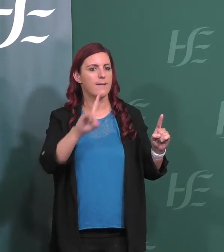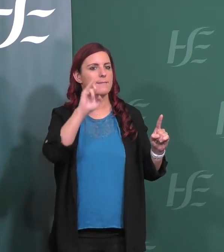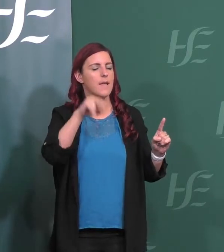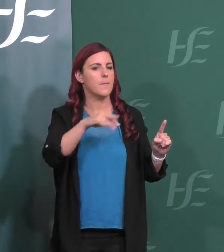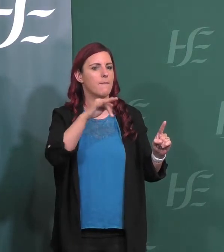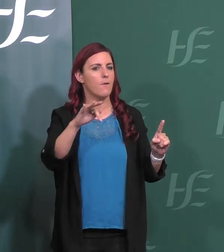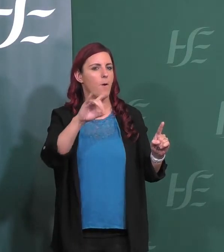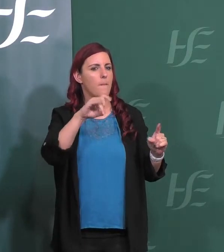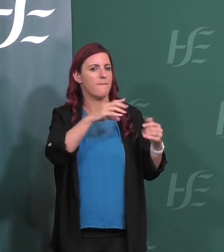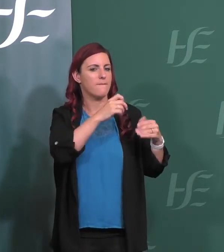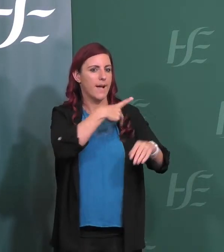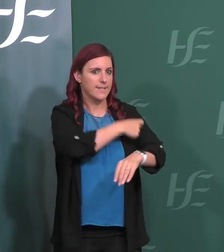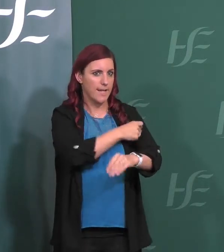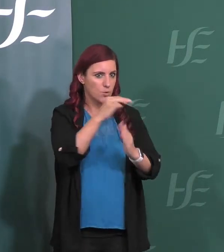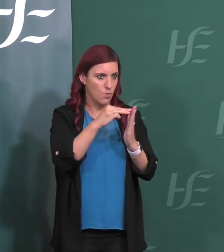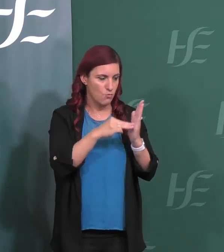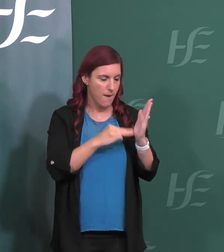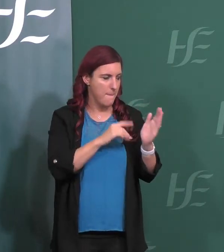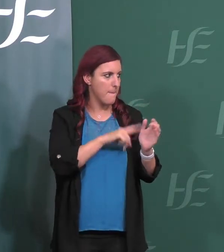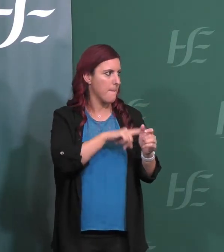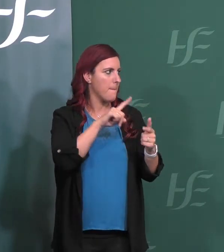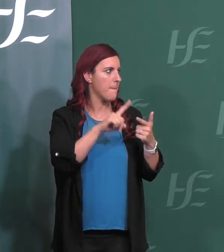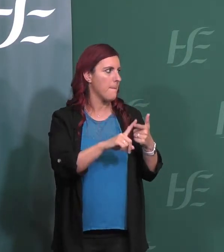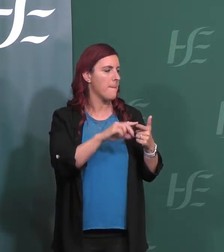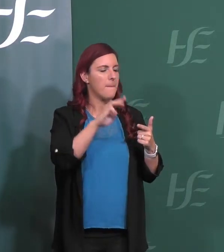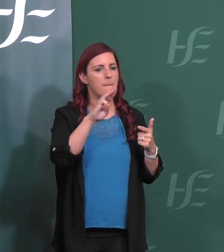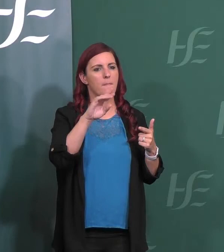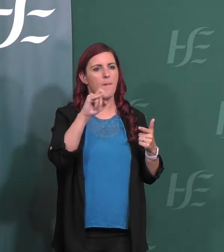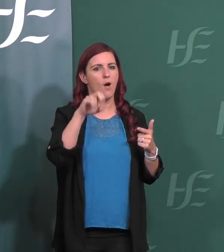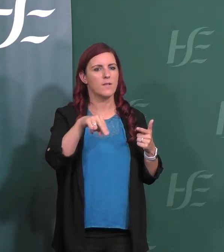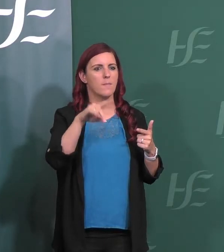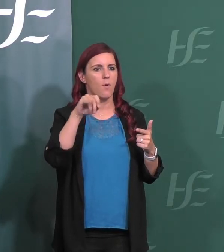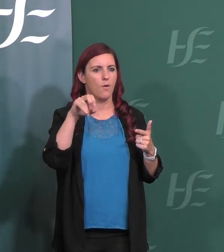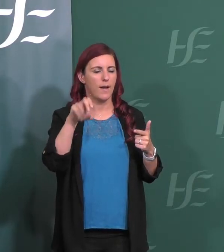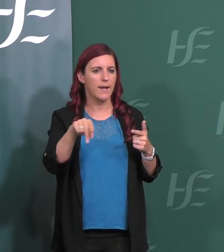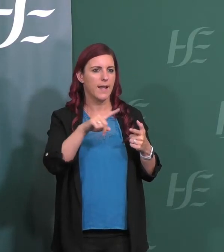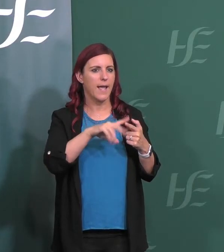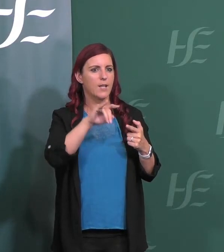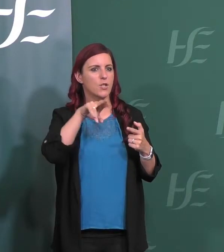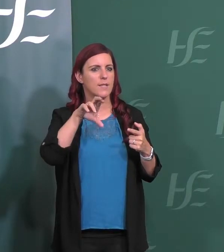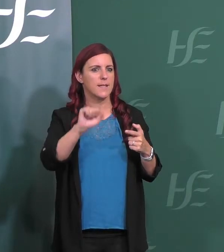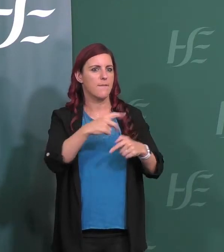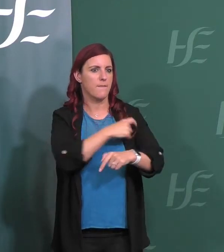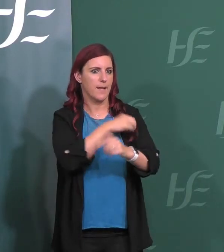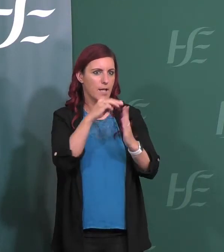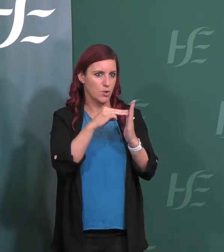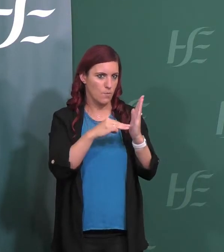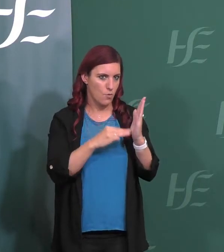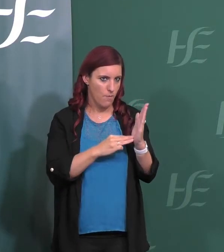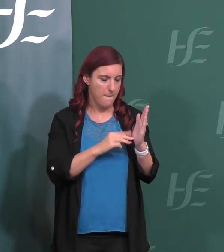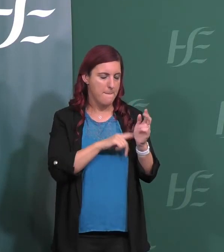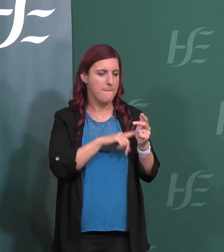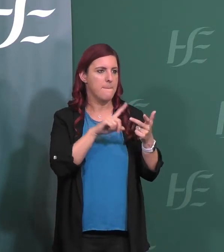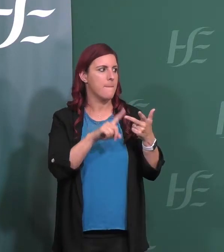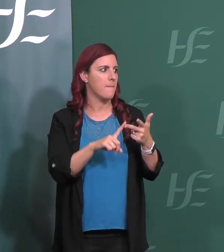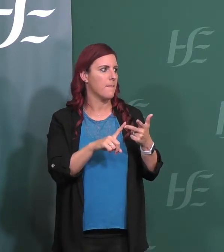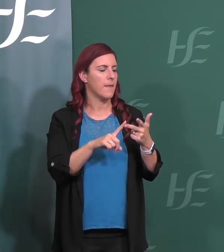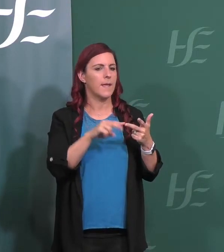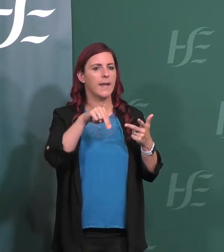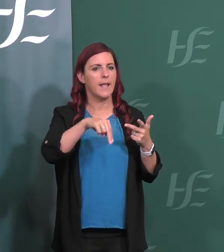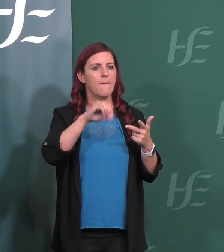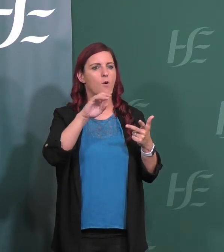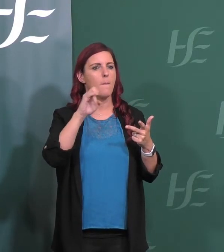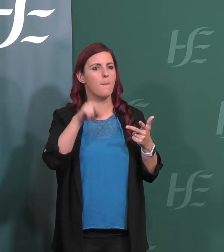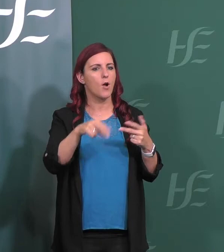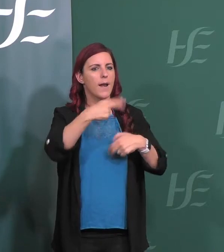And HSE lead for the vaccination programme. Martin Cormigan, and the clinical lead for antimicrobial resistance and infection control. Niamh